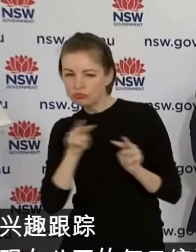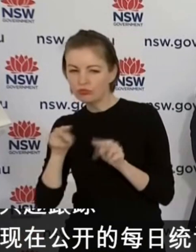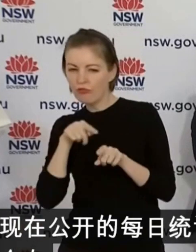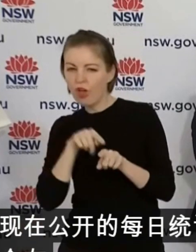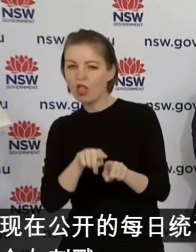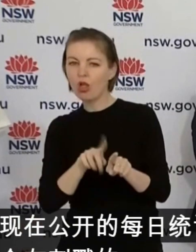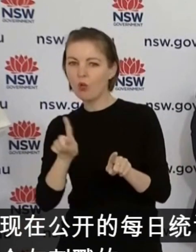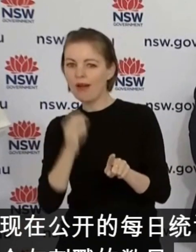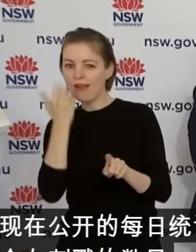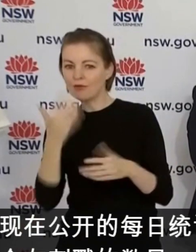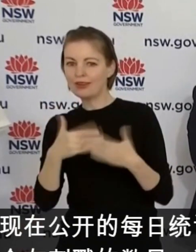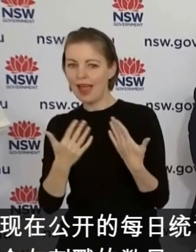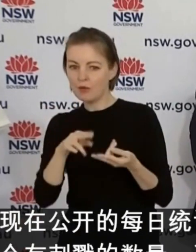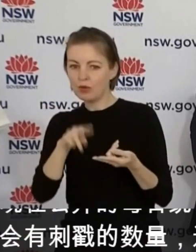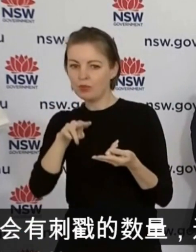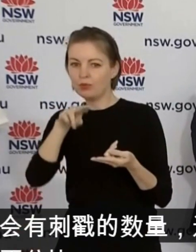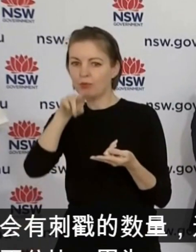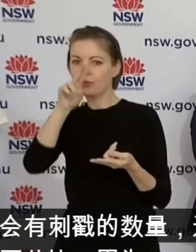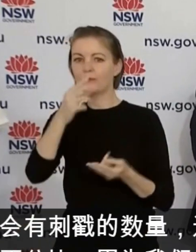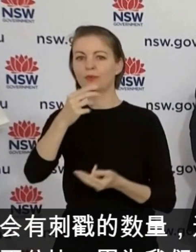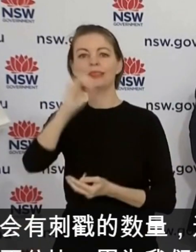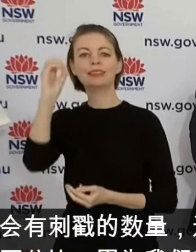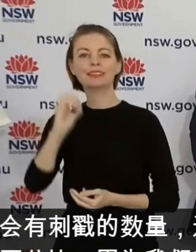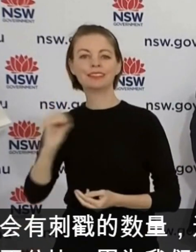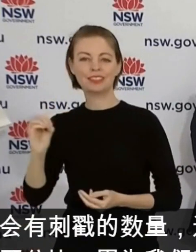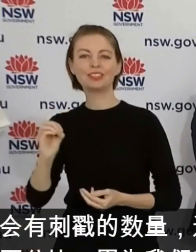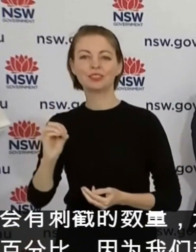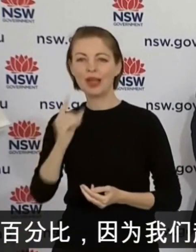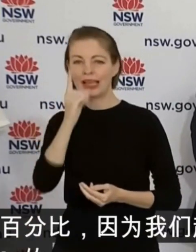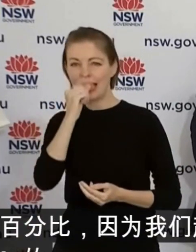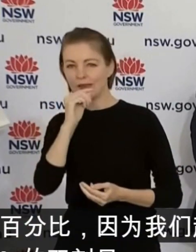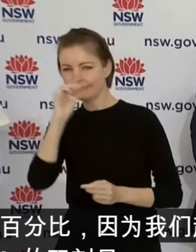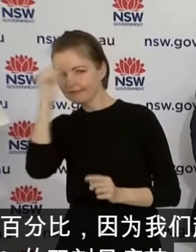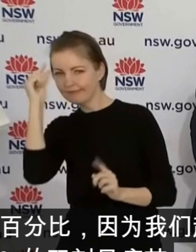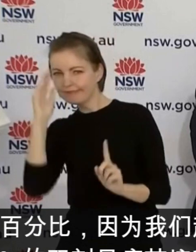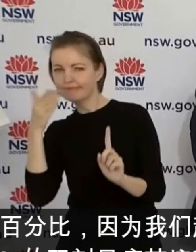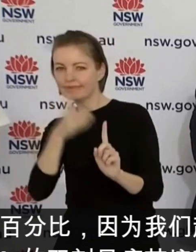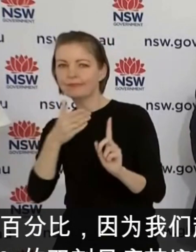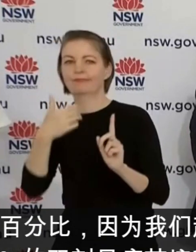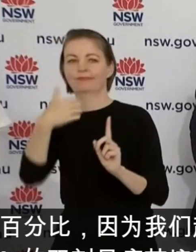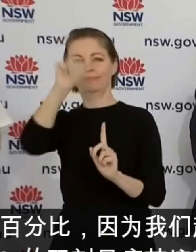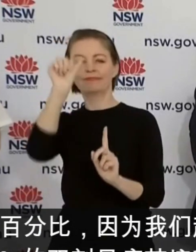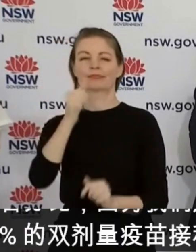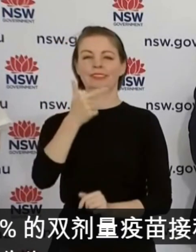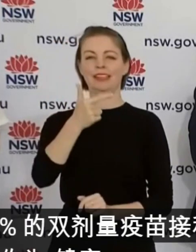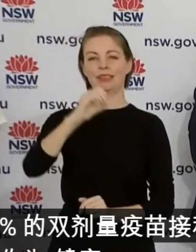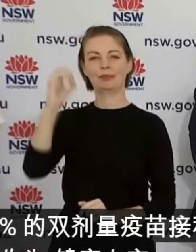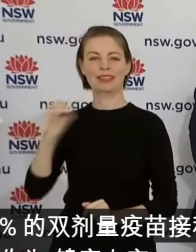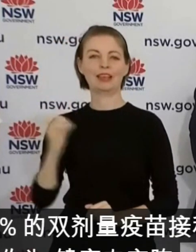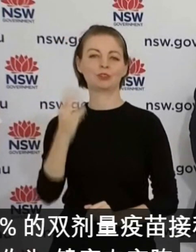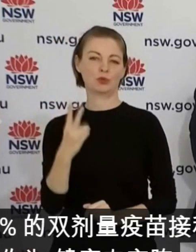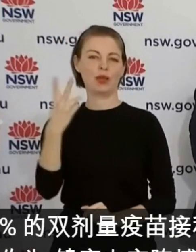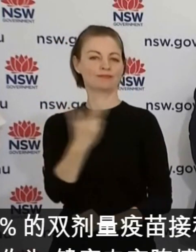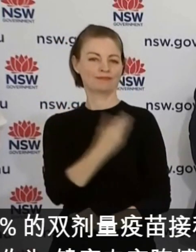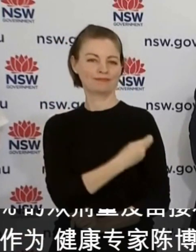available. So it'll have the number of jabs, but also the percentage as we inch closer to that 70% double dose vaccination. But as the health